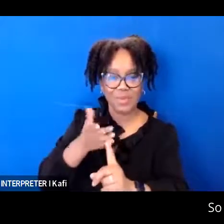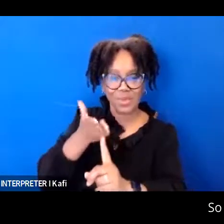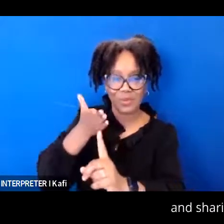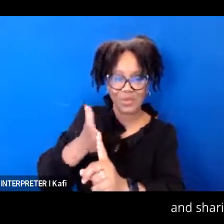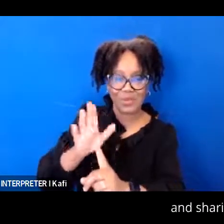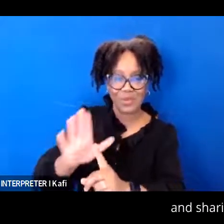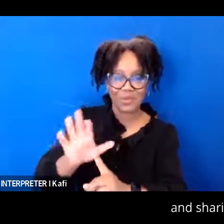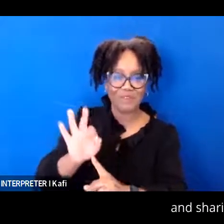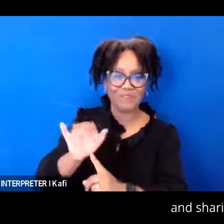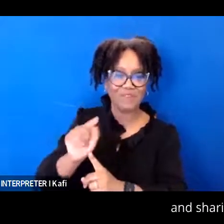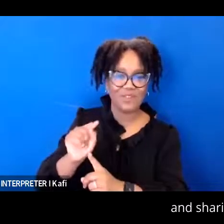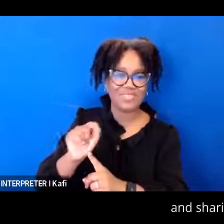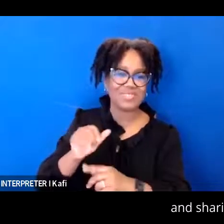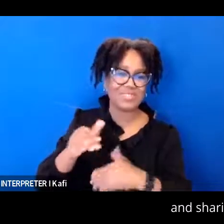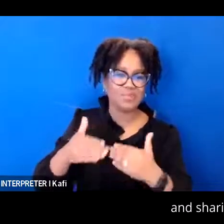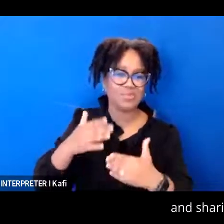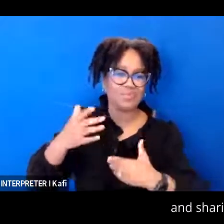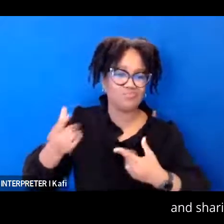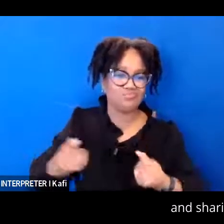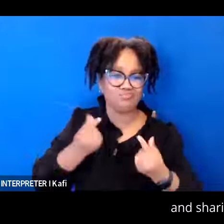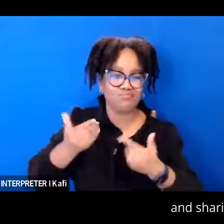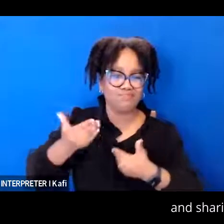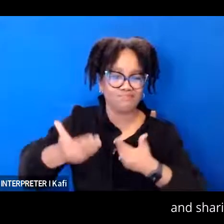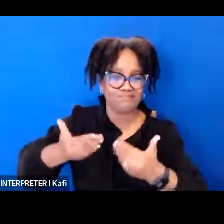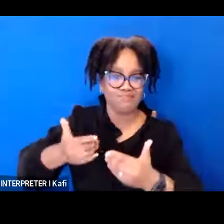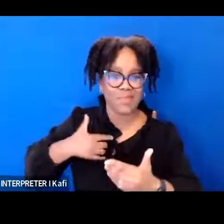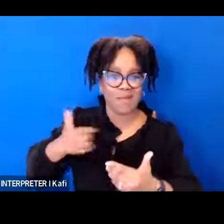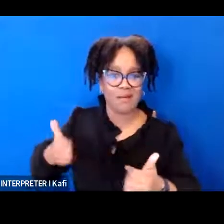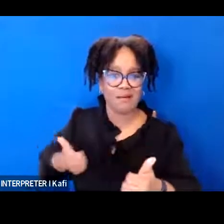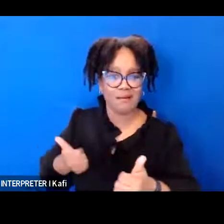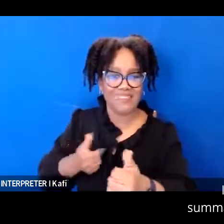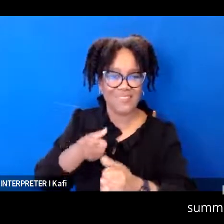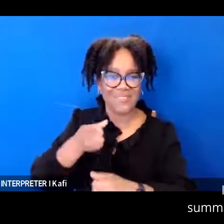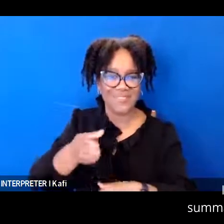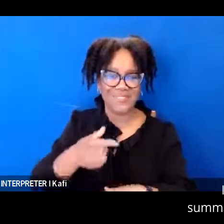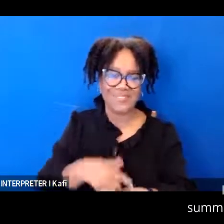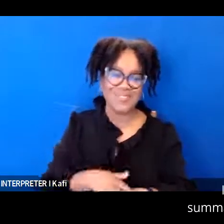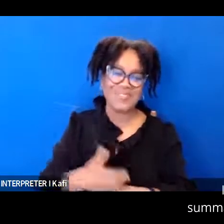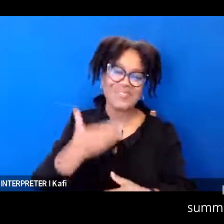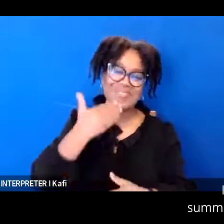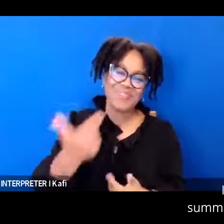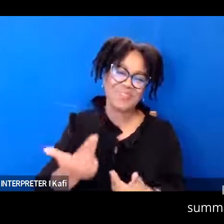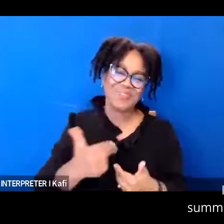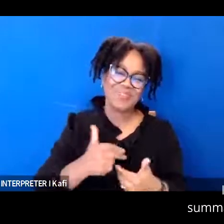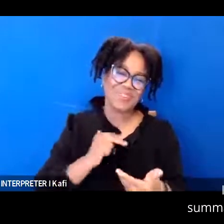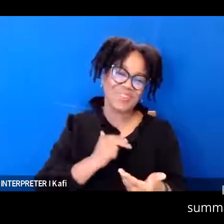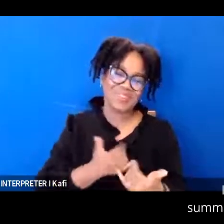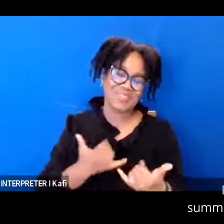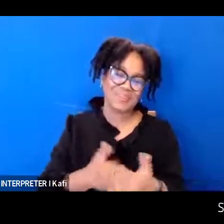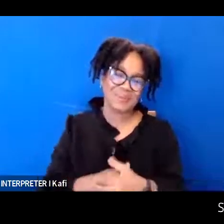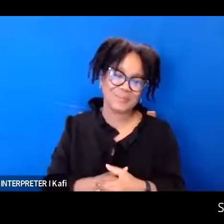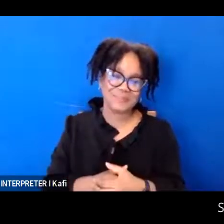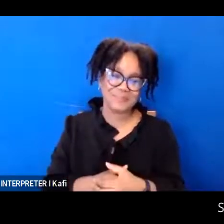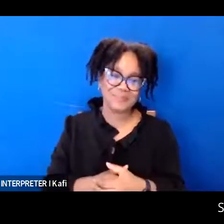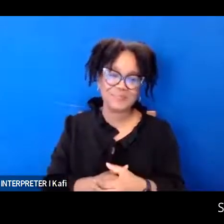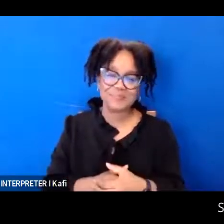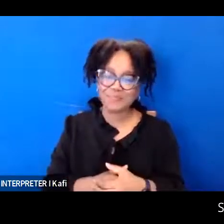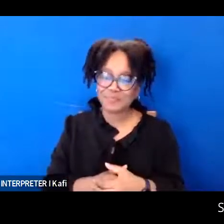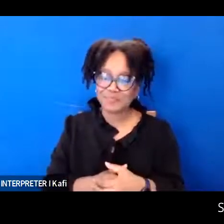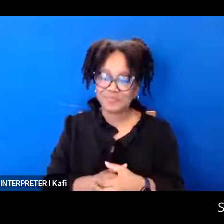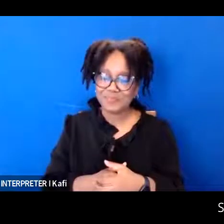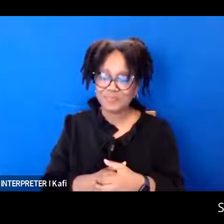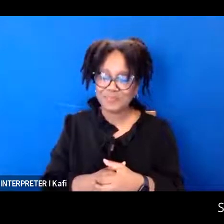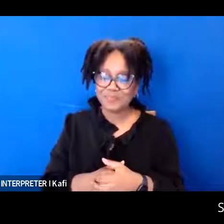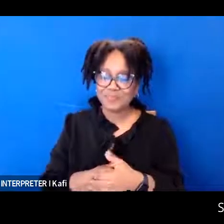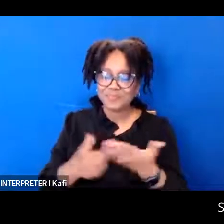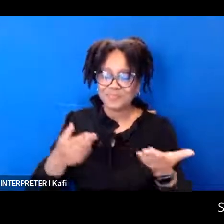joining us and and sharing this moment with us today i don't think i could have summarized it better than haven so what i can